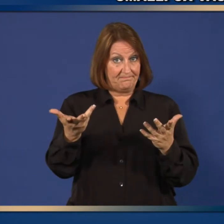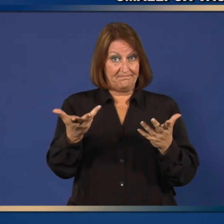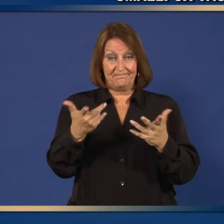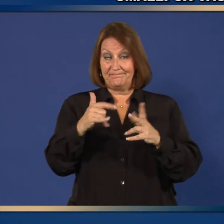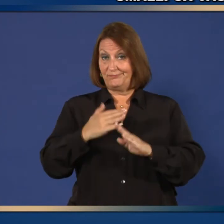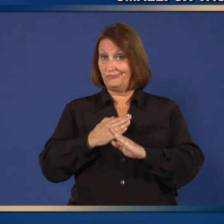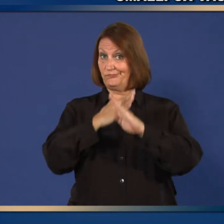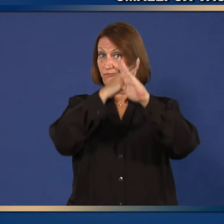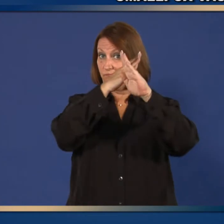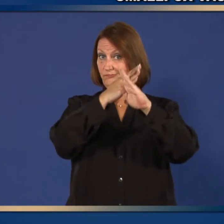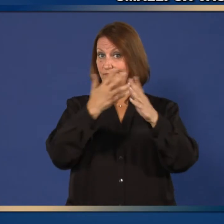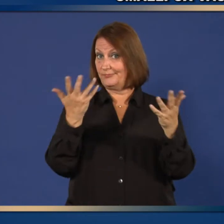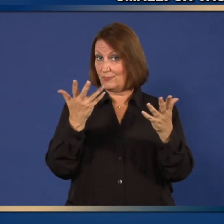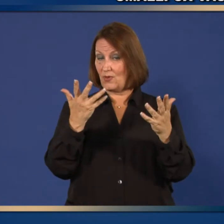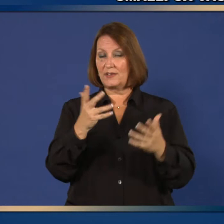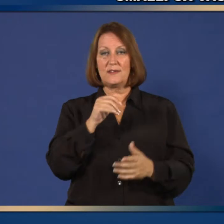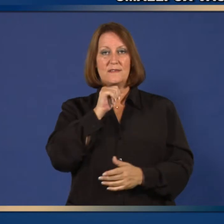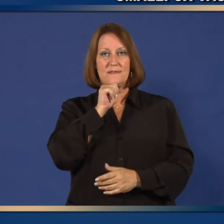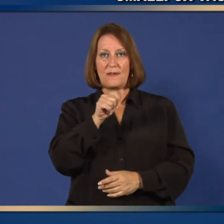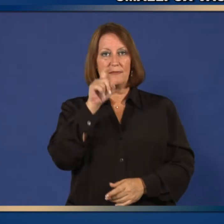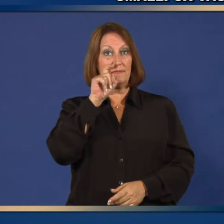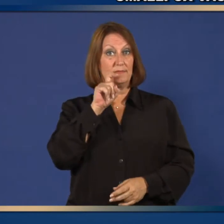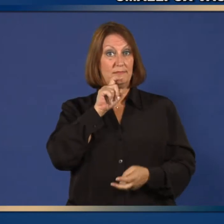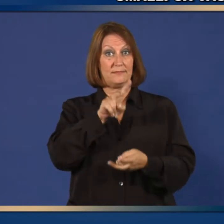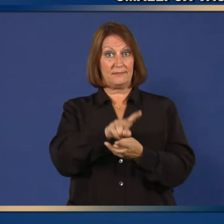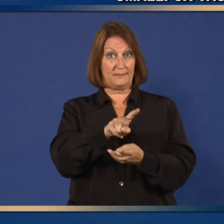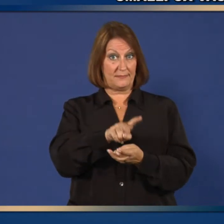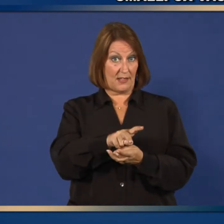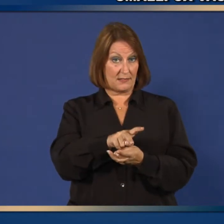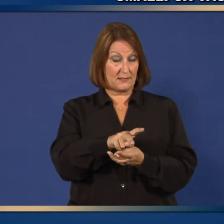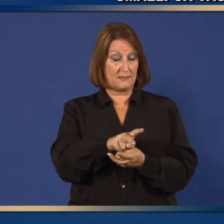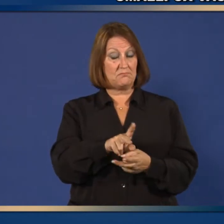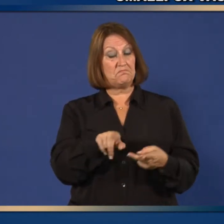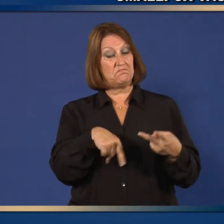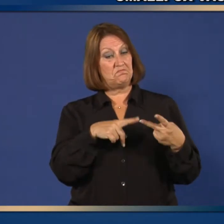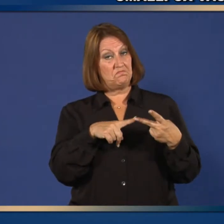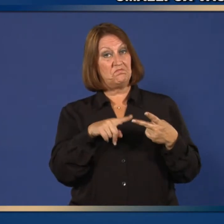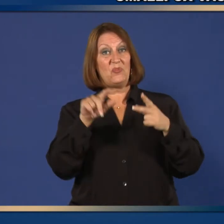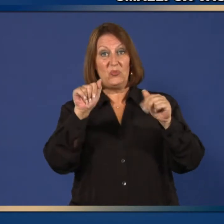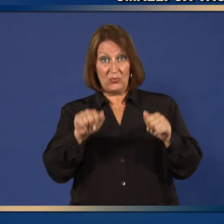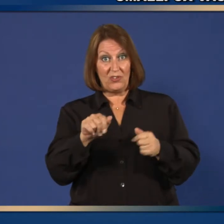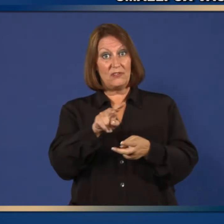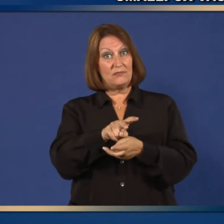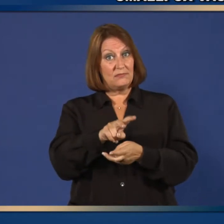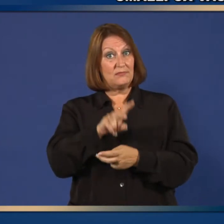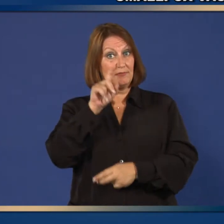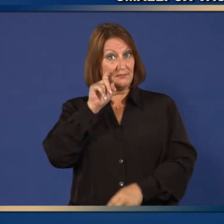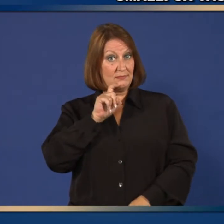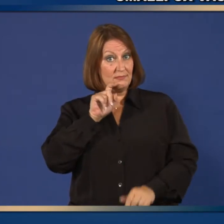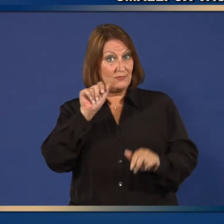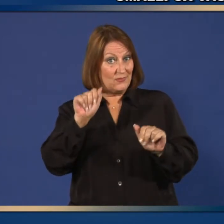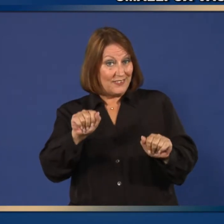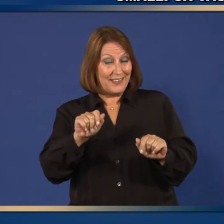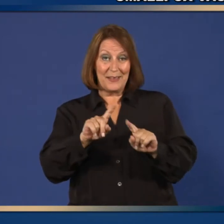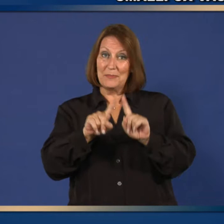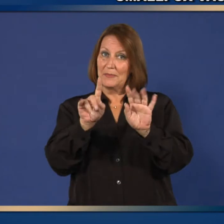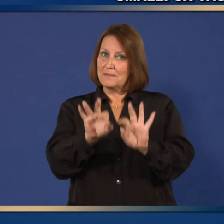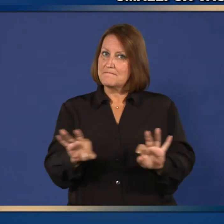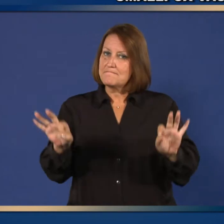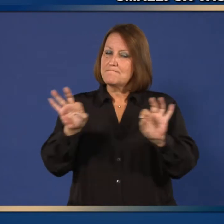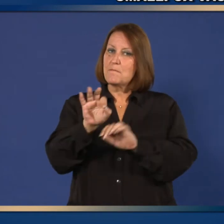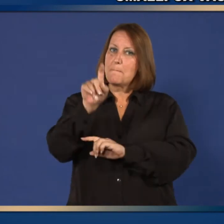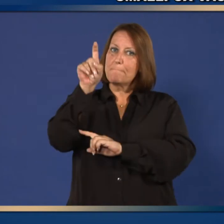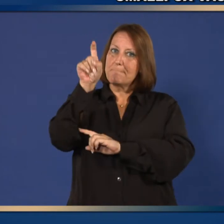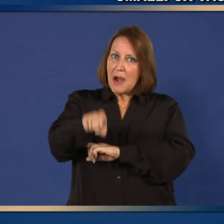Do not have sex or use effective birth control every time you